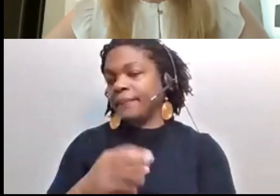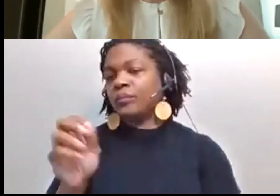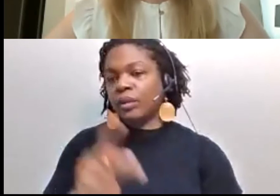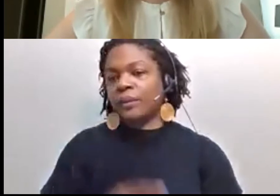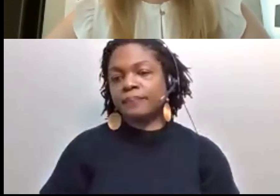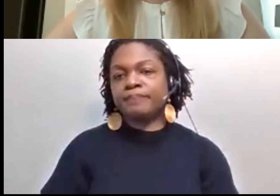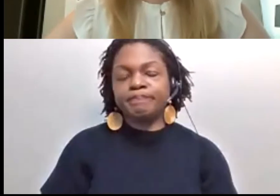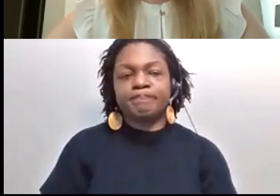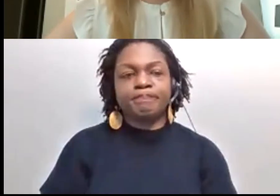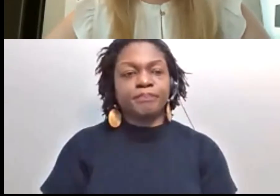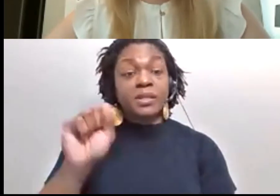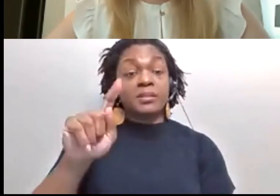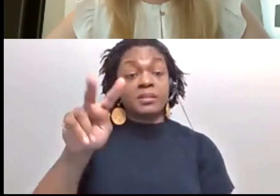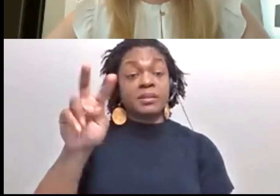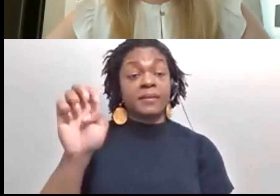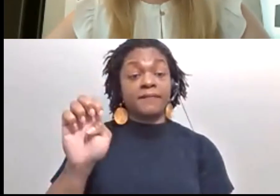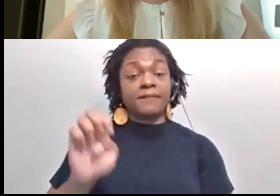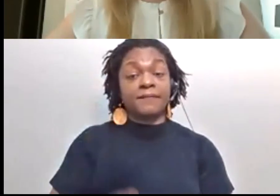Okay. Steve has his hand up.